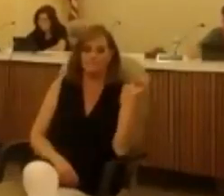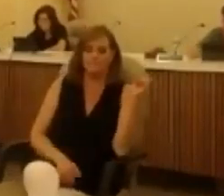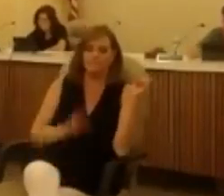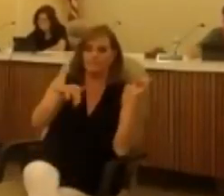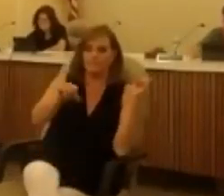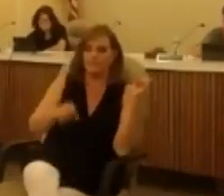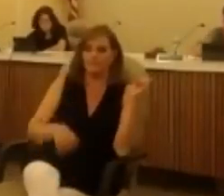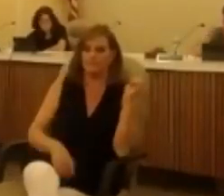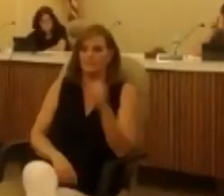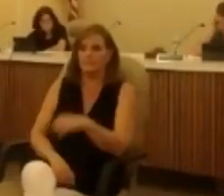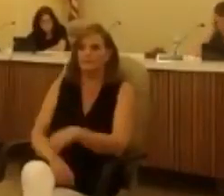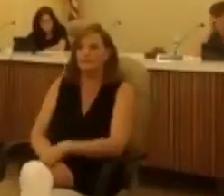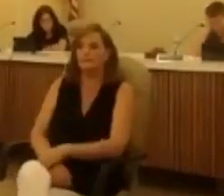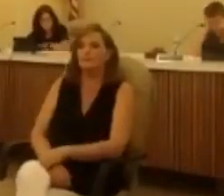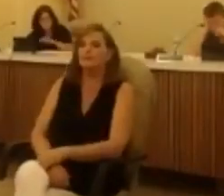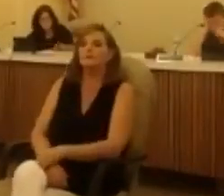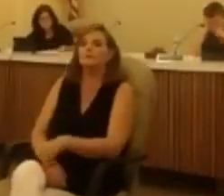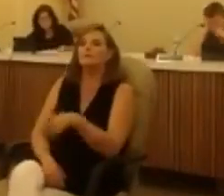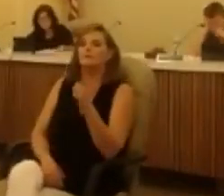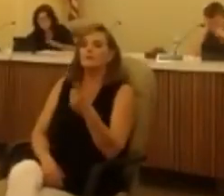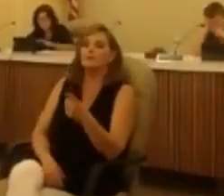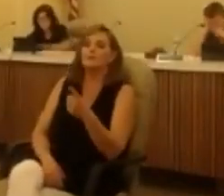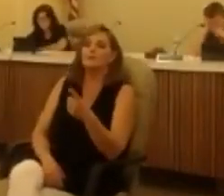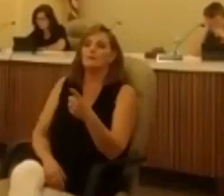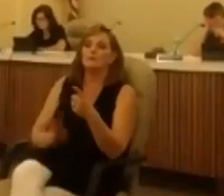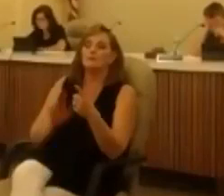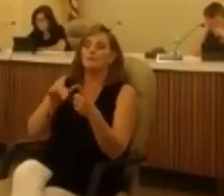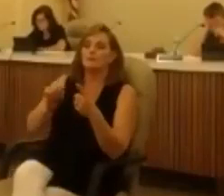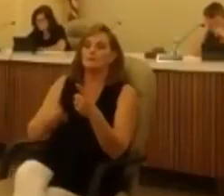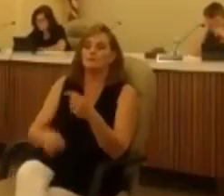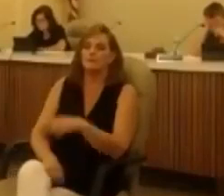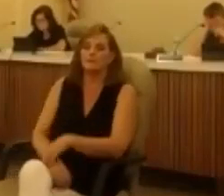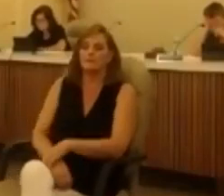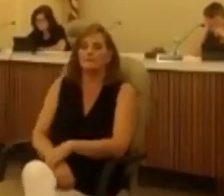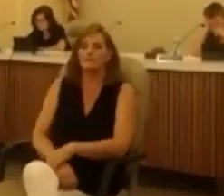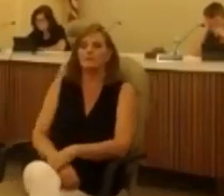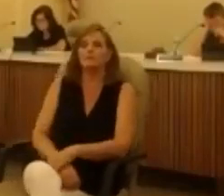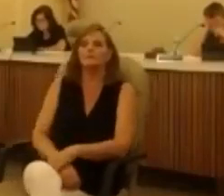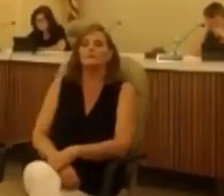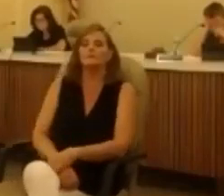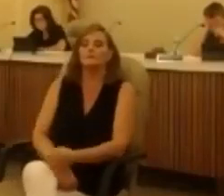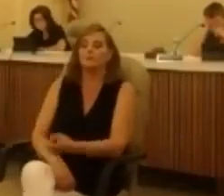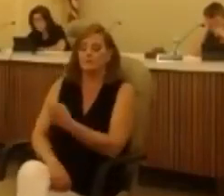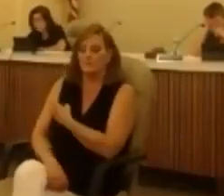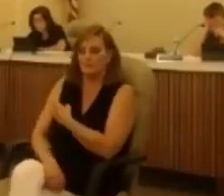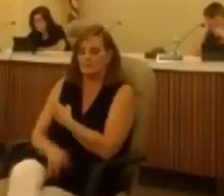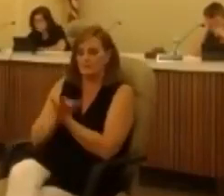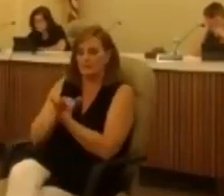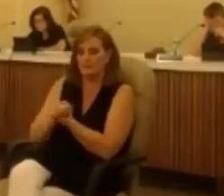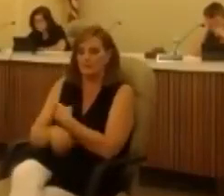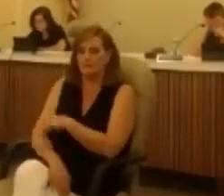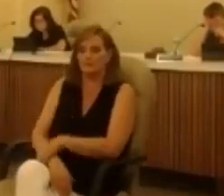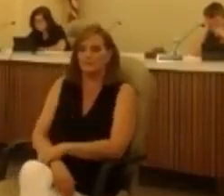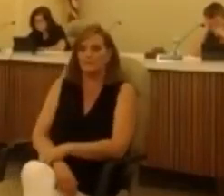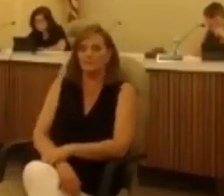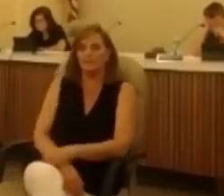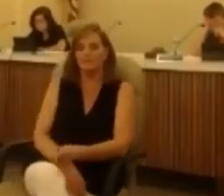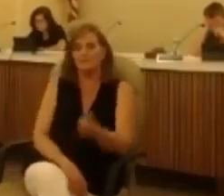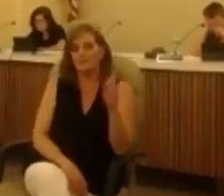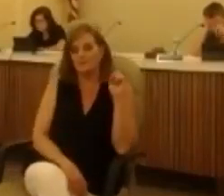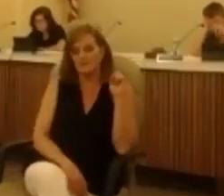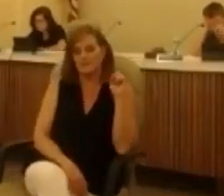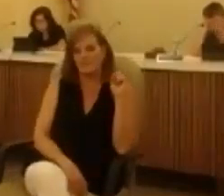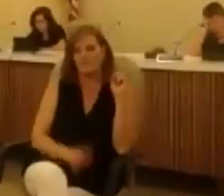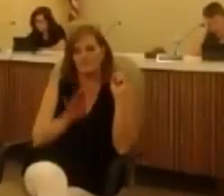Aye. Councilmember Safranek, Aye. Councilmember Bolsner, Aye. Supervisor